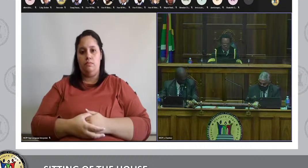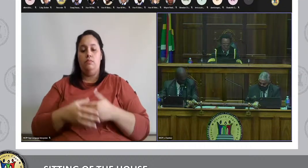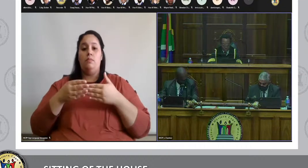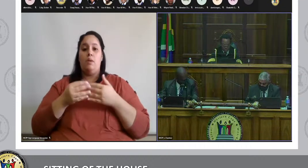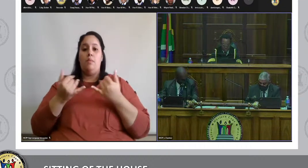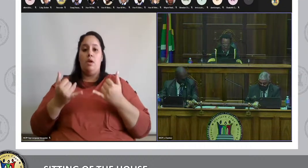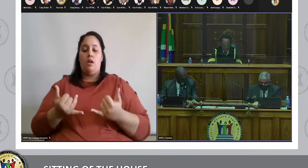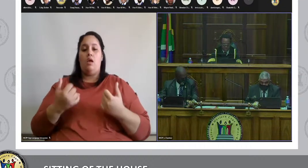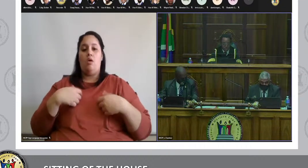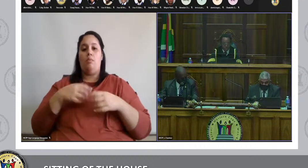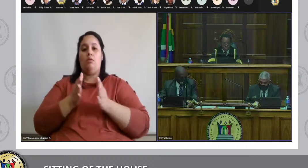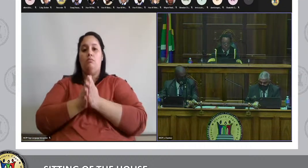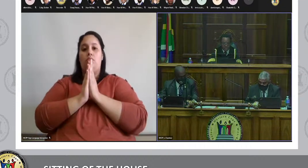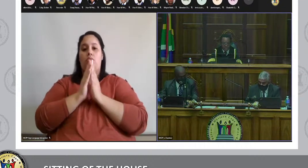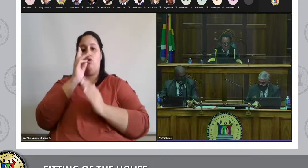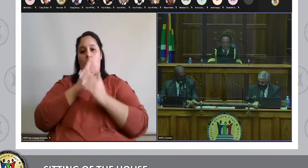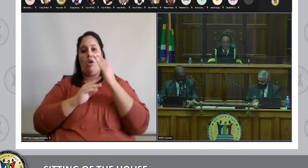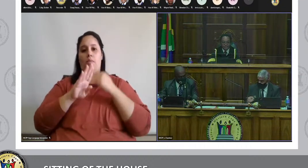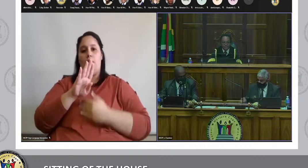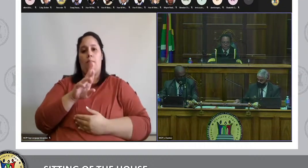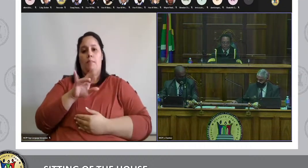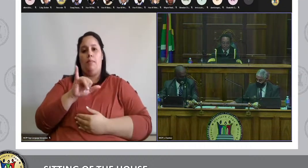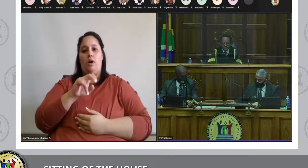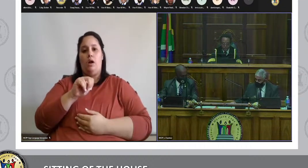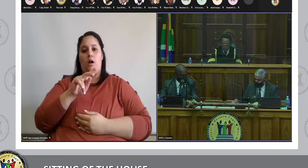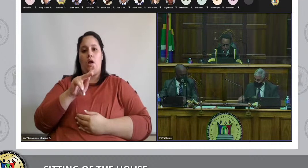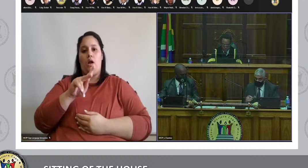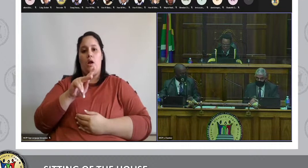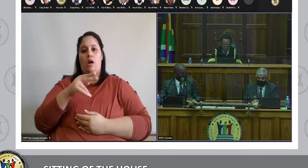the Honorable Brancase to please stand up.